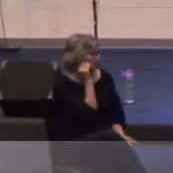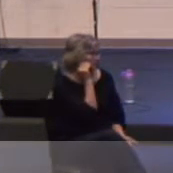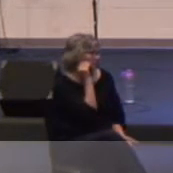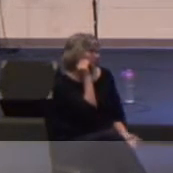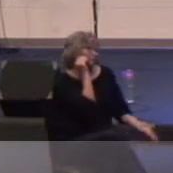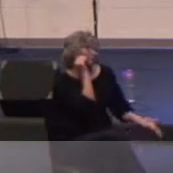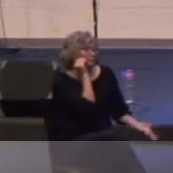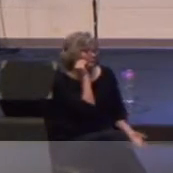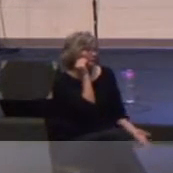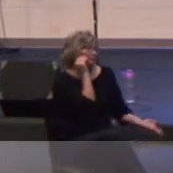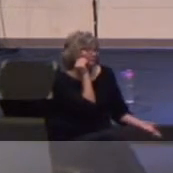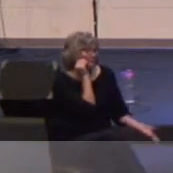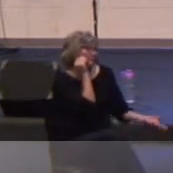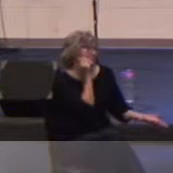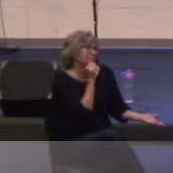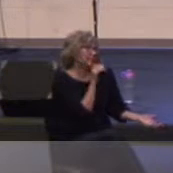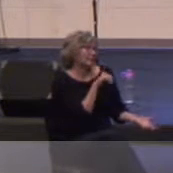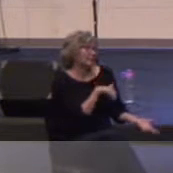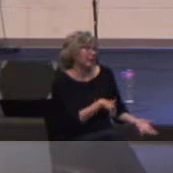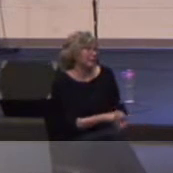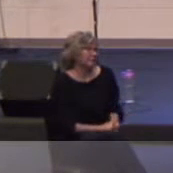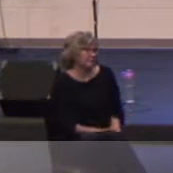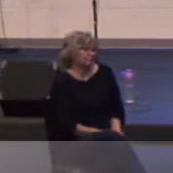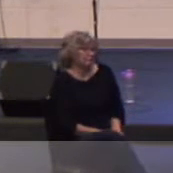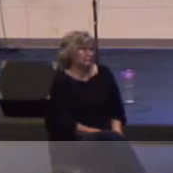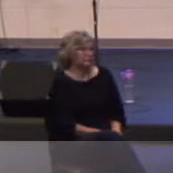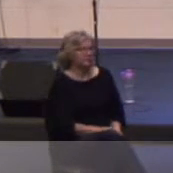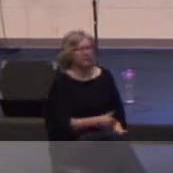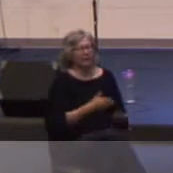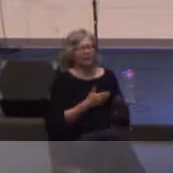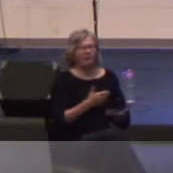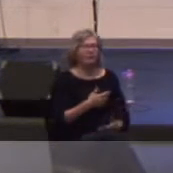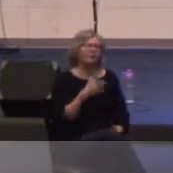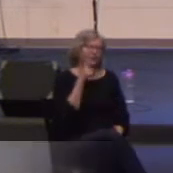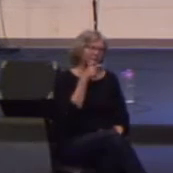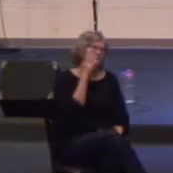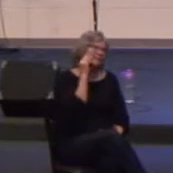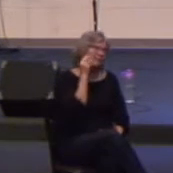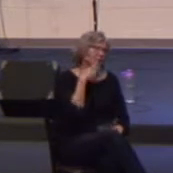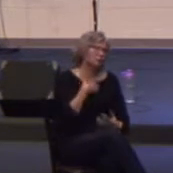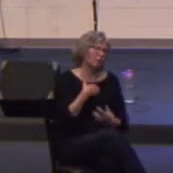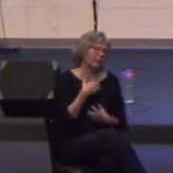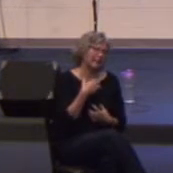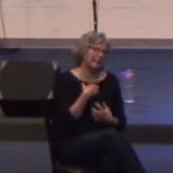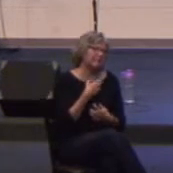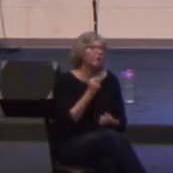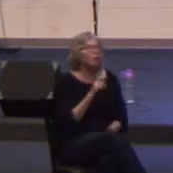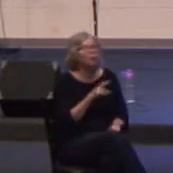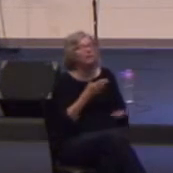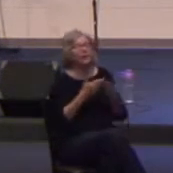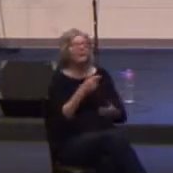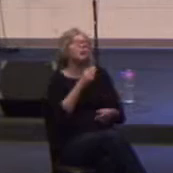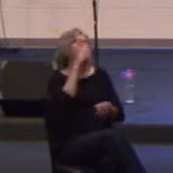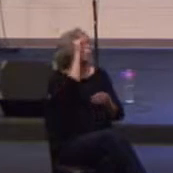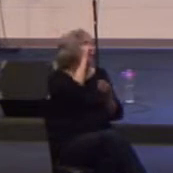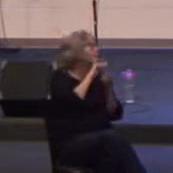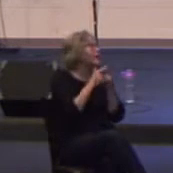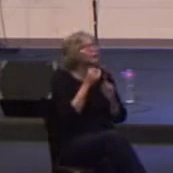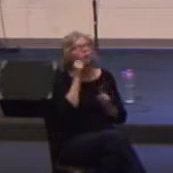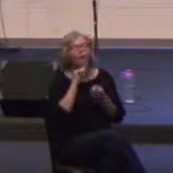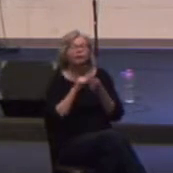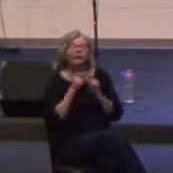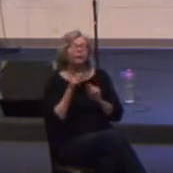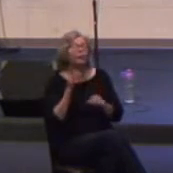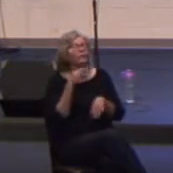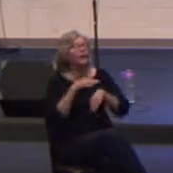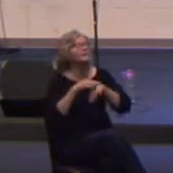spouse that you didn't, in fact, do the errand. And maybe you would encounter grumbling. Or maybe your boyfriend or your girlfriend